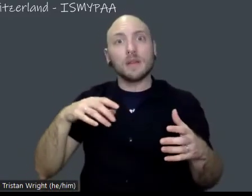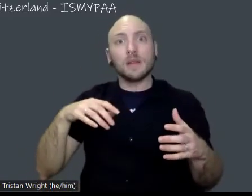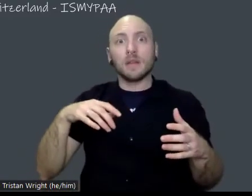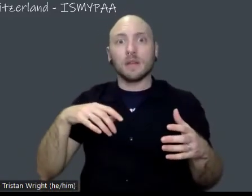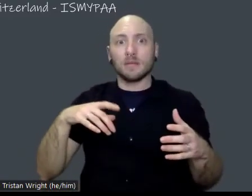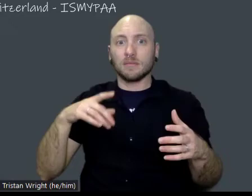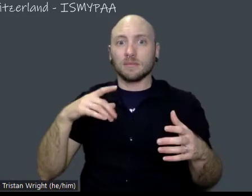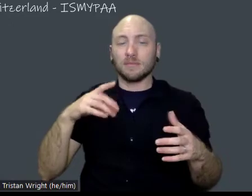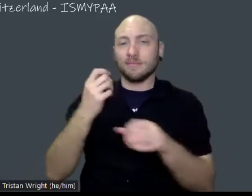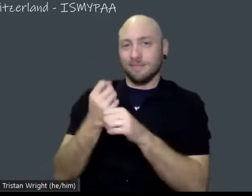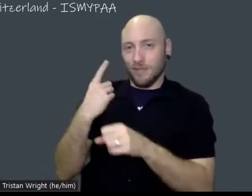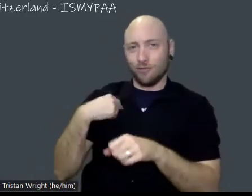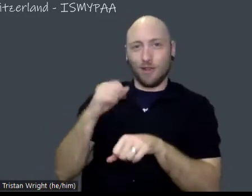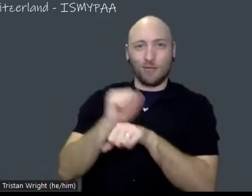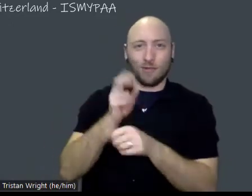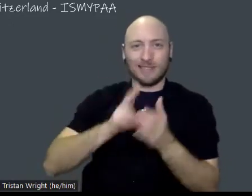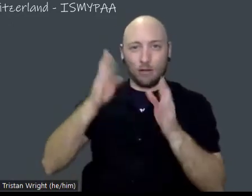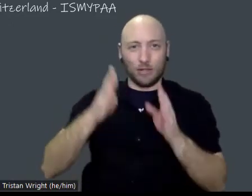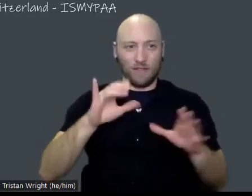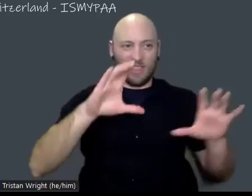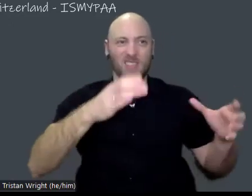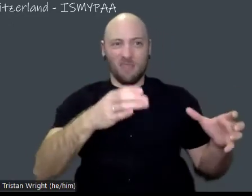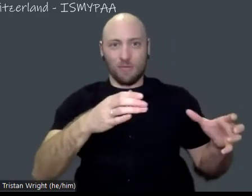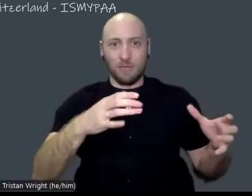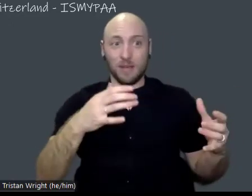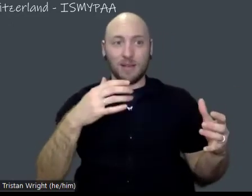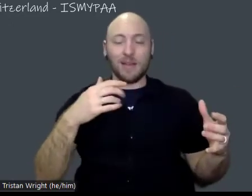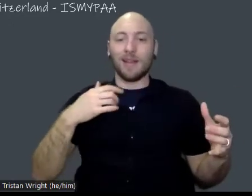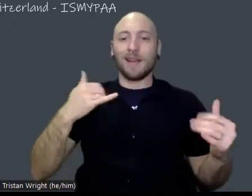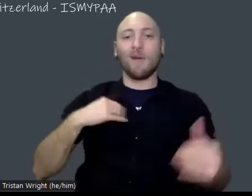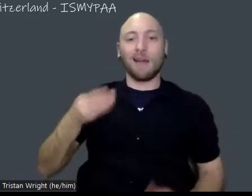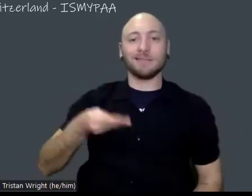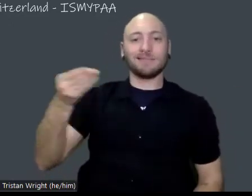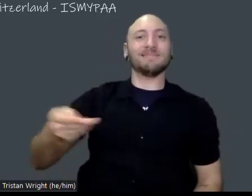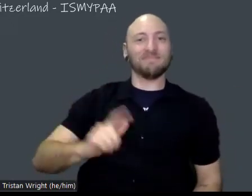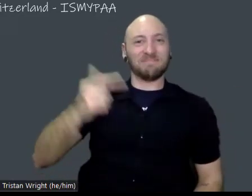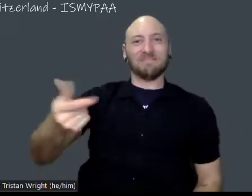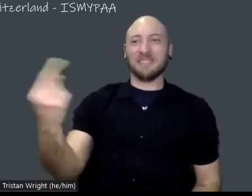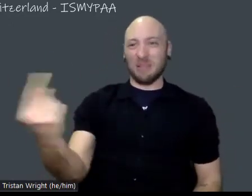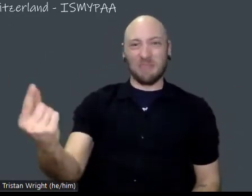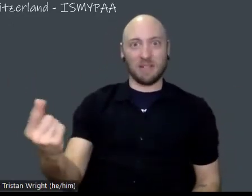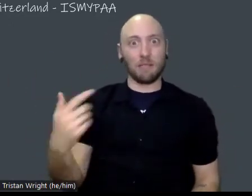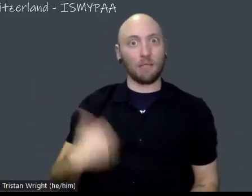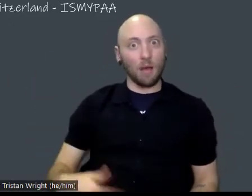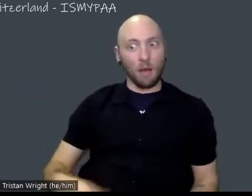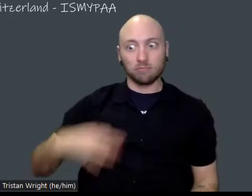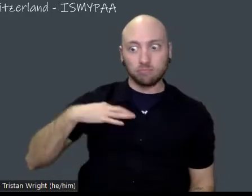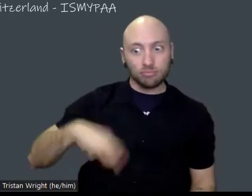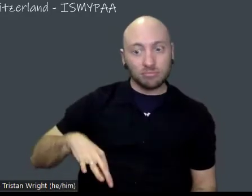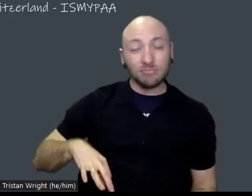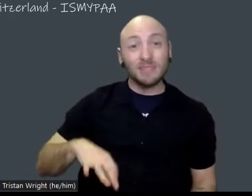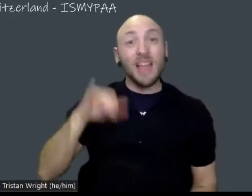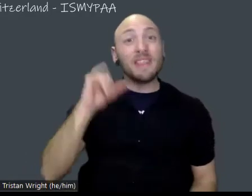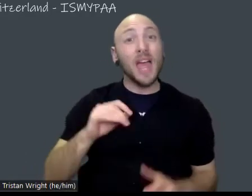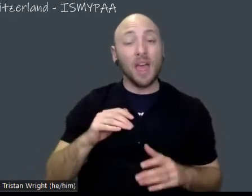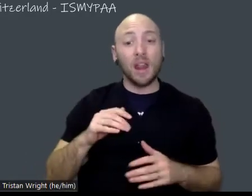Last year, I was a secretary in ISMYPAA. I'm now passing on to other people. And that's amazing.